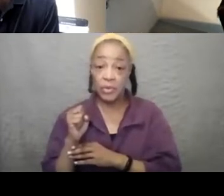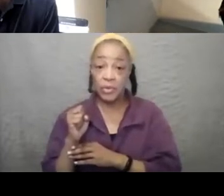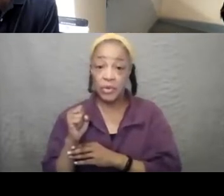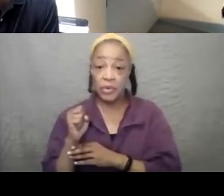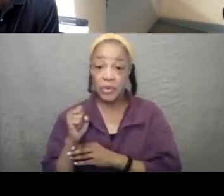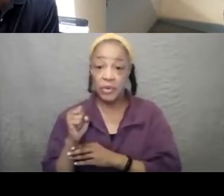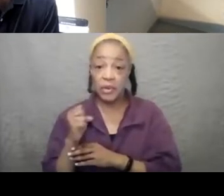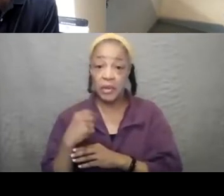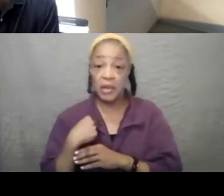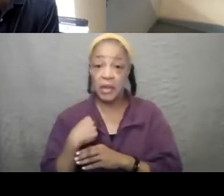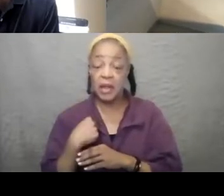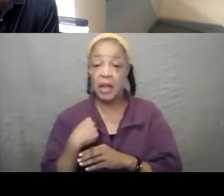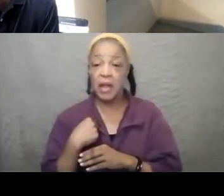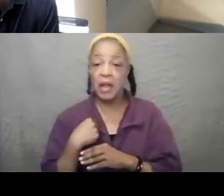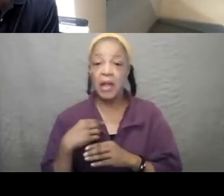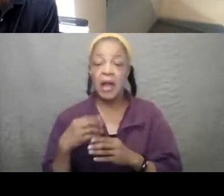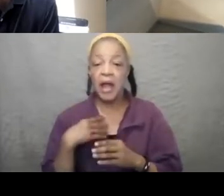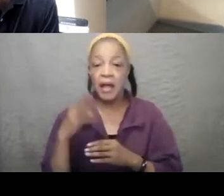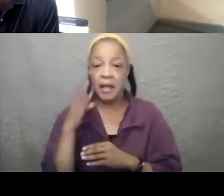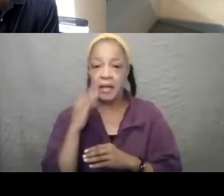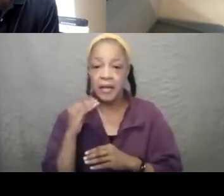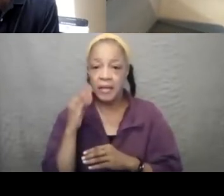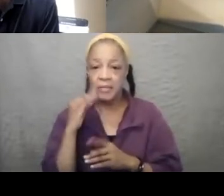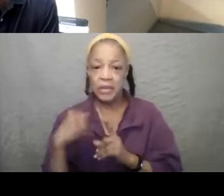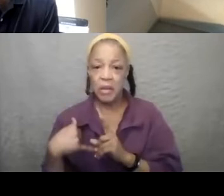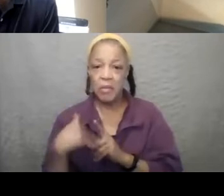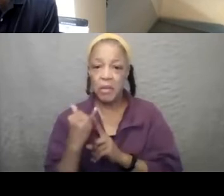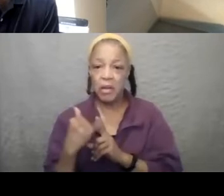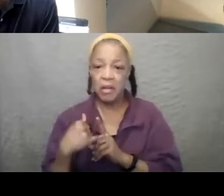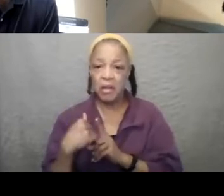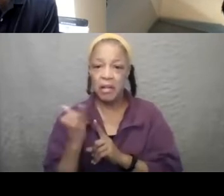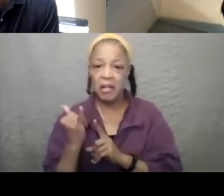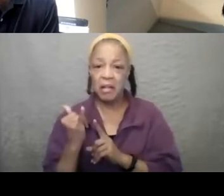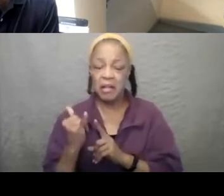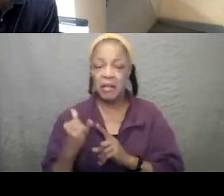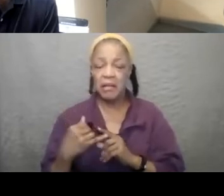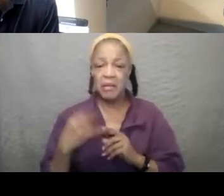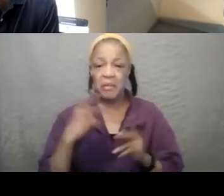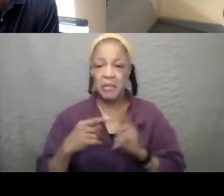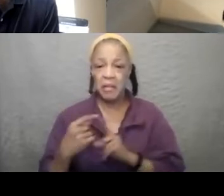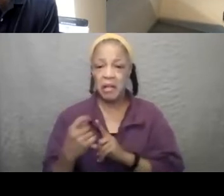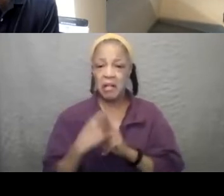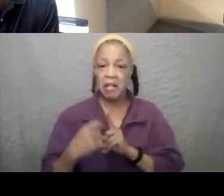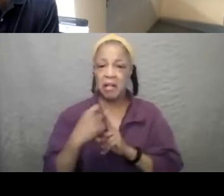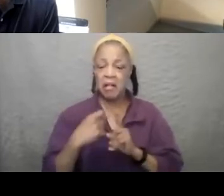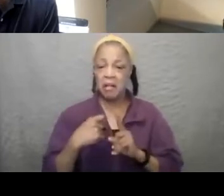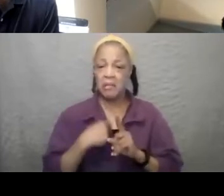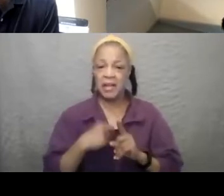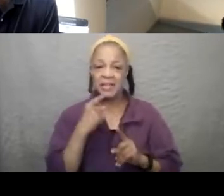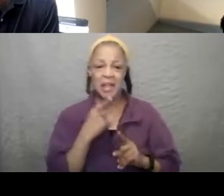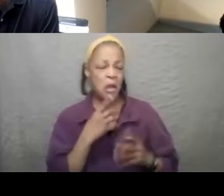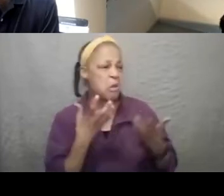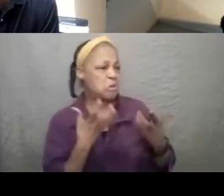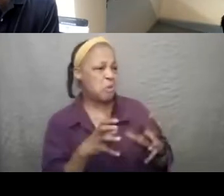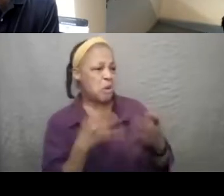I was bullied, told by my peers that they didn't want to play